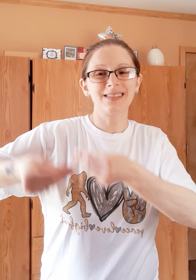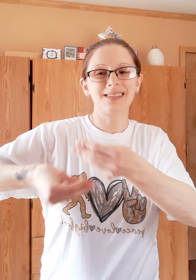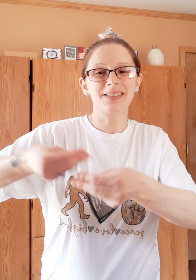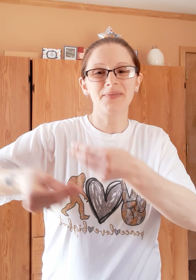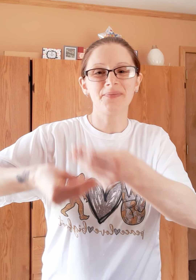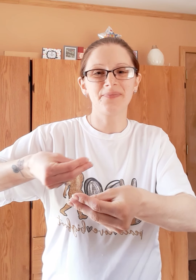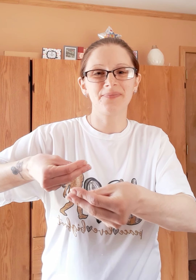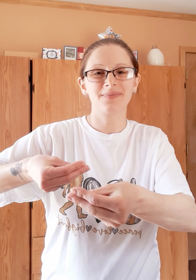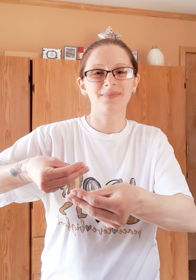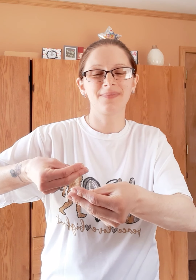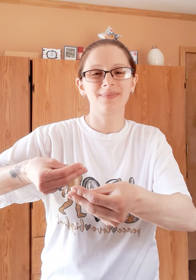kindness,